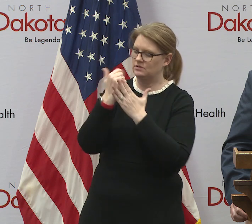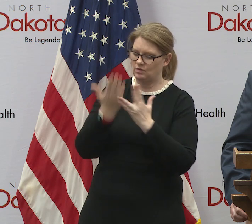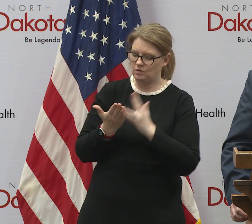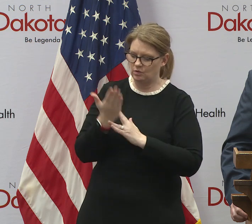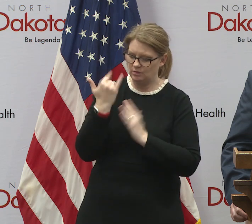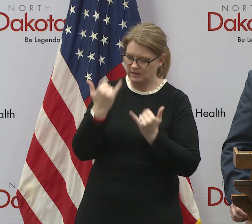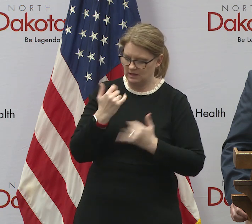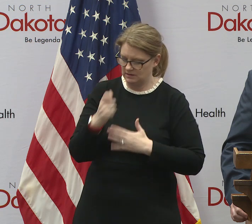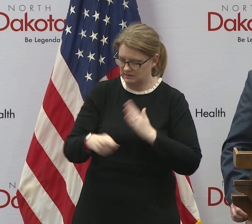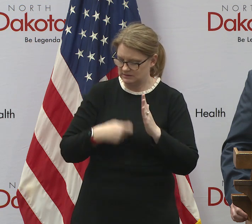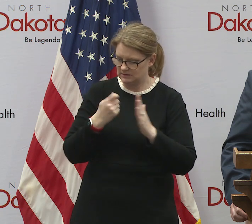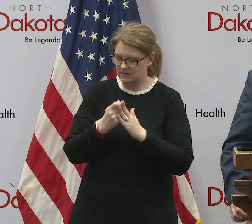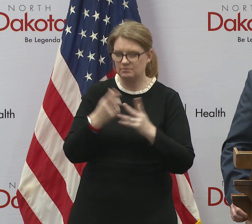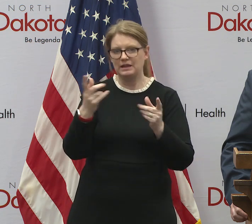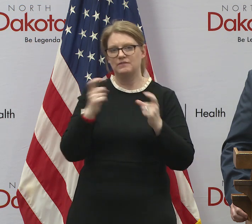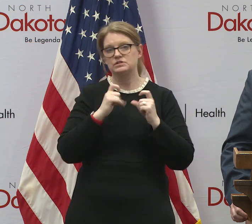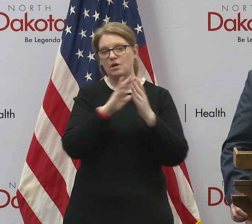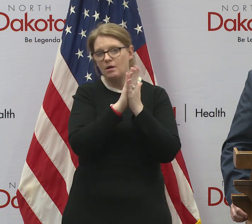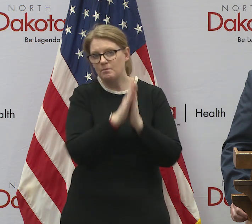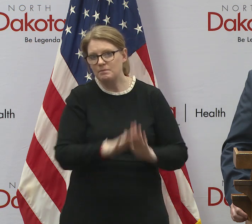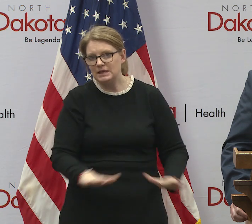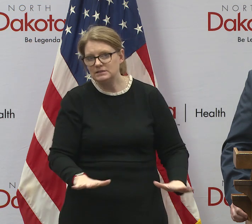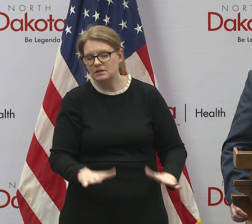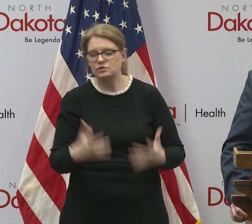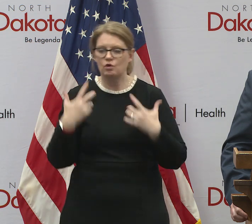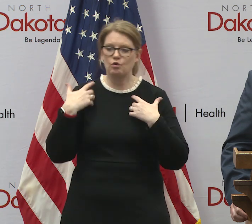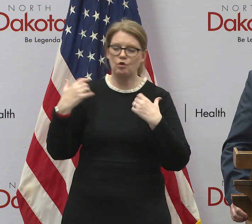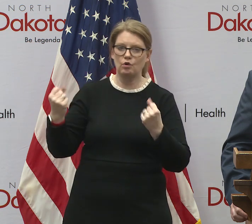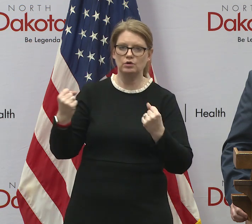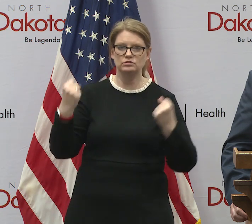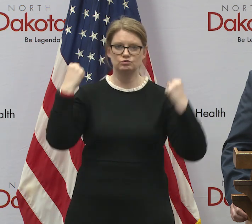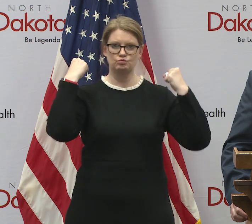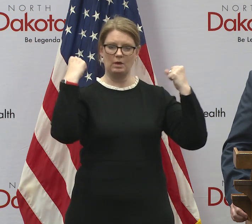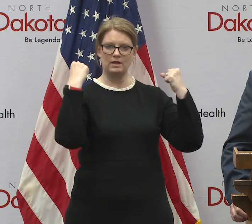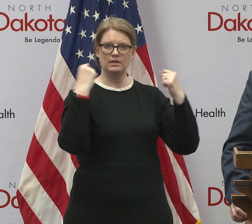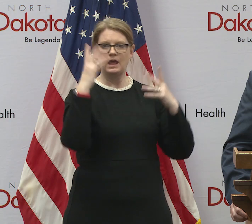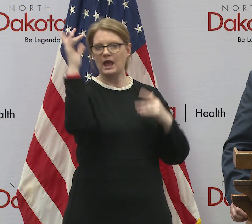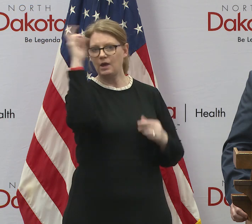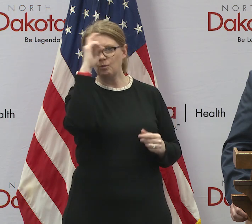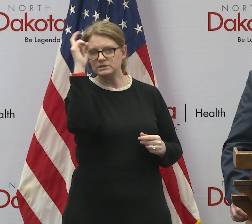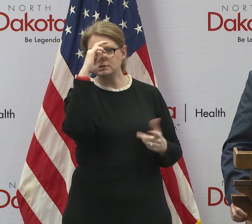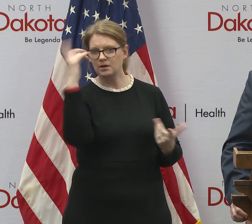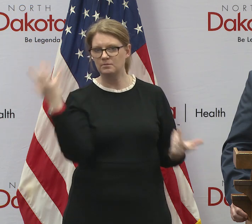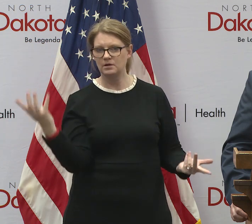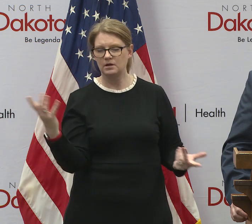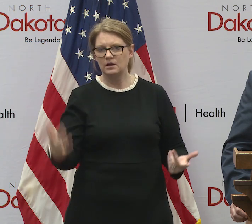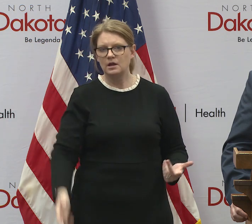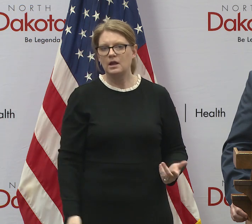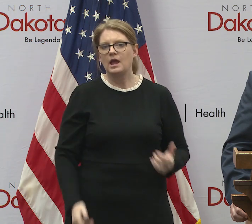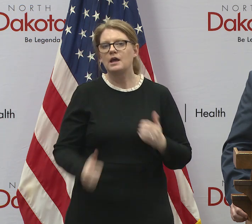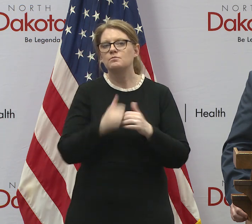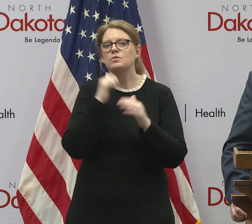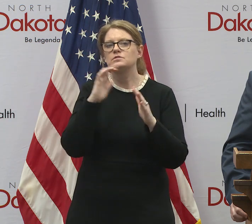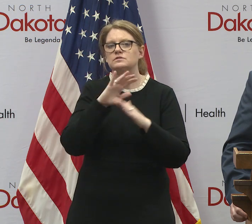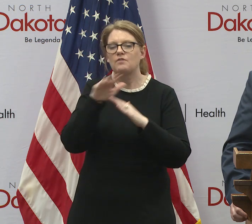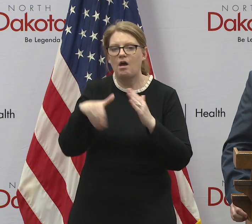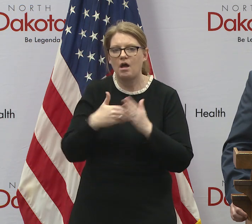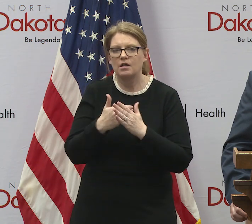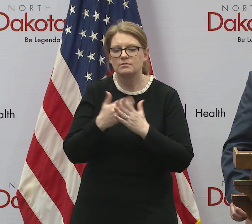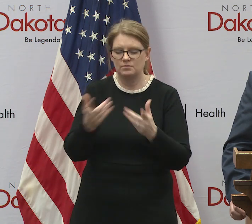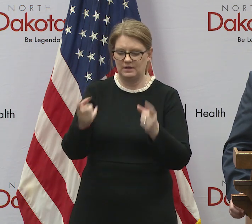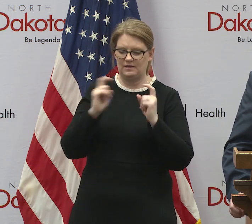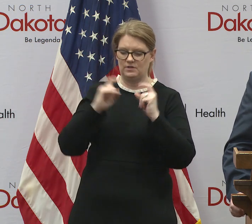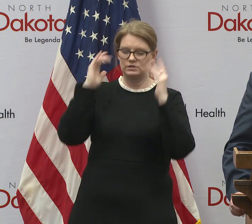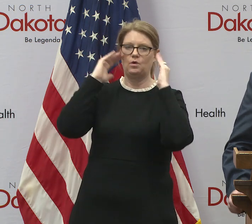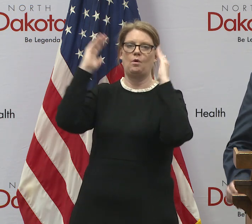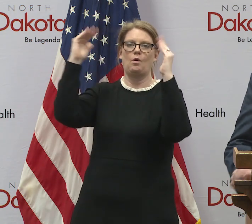time. Give us all peace, courage, strength, and wisdom. And most of all, Father, give us hope. May